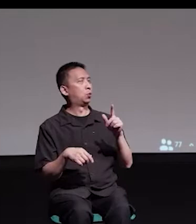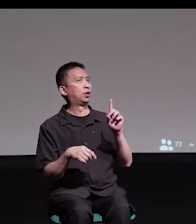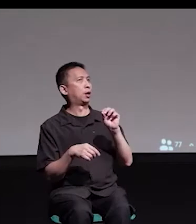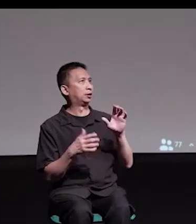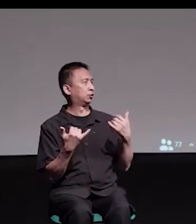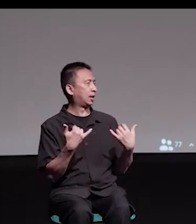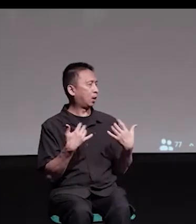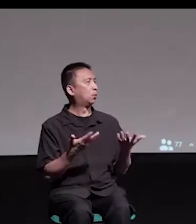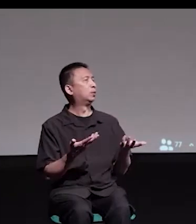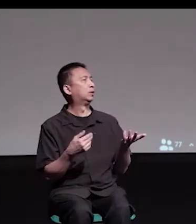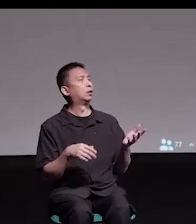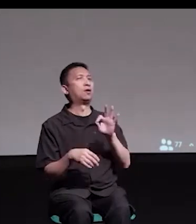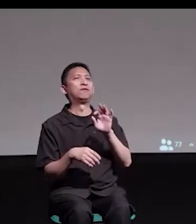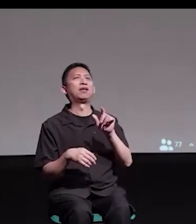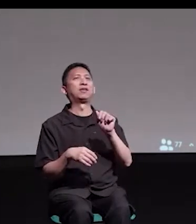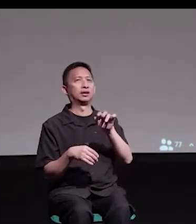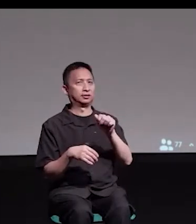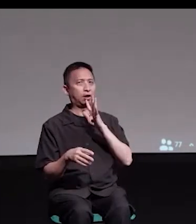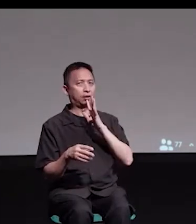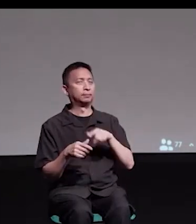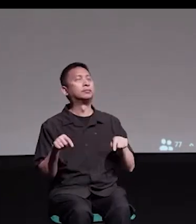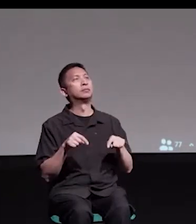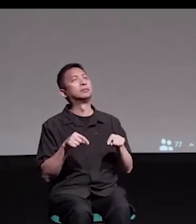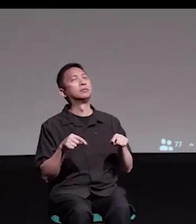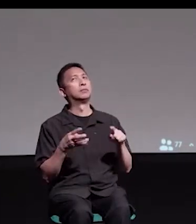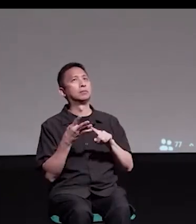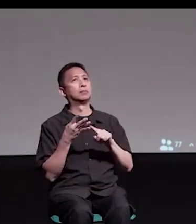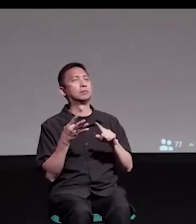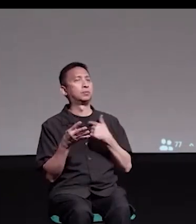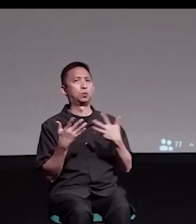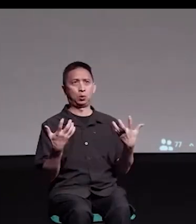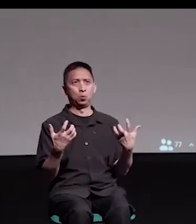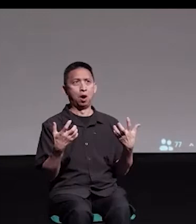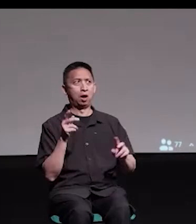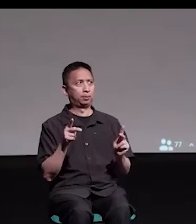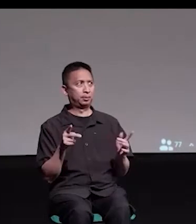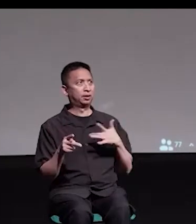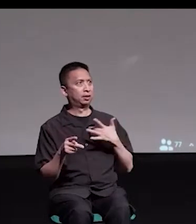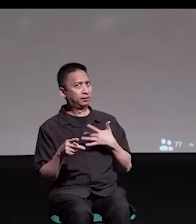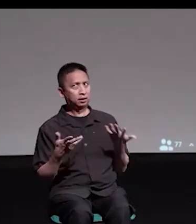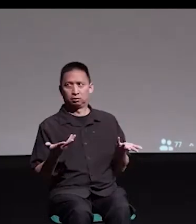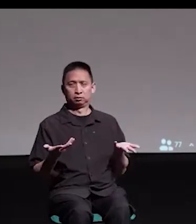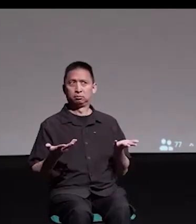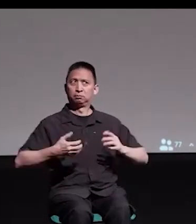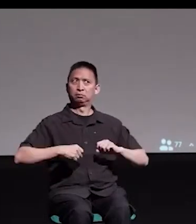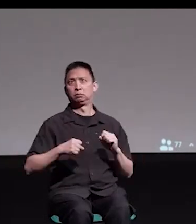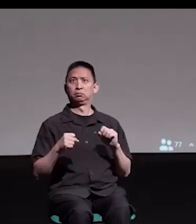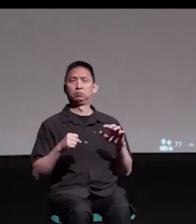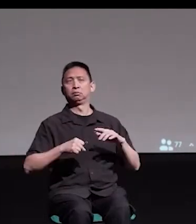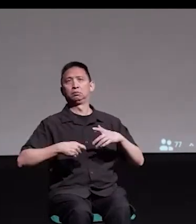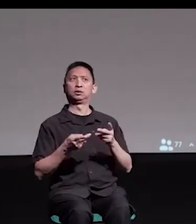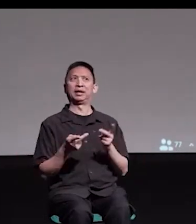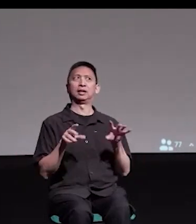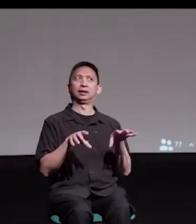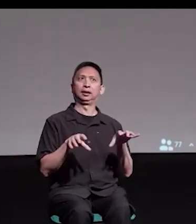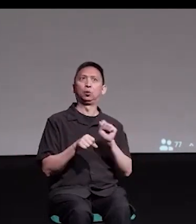of an entertainment Right. value, right? People wanting to fill their space. Yes, the popularity.